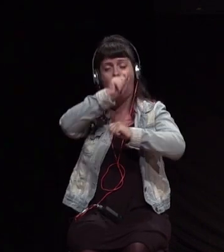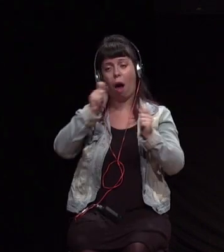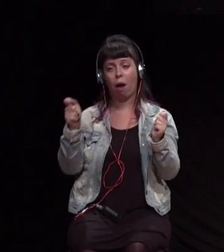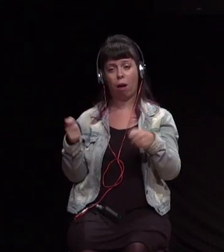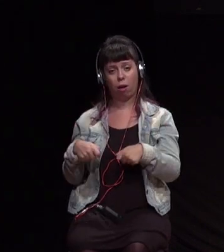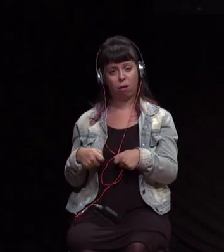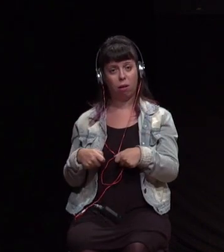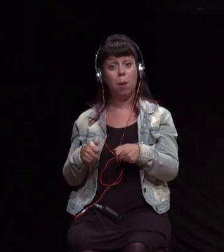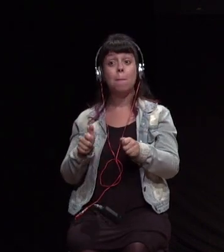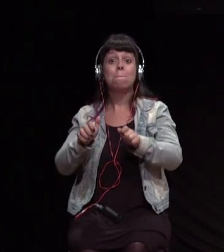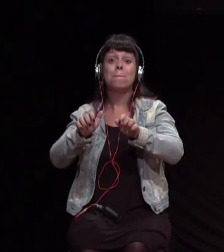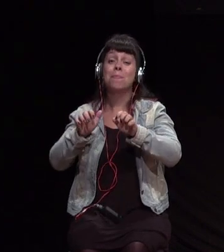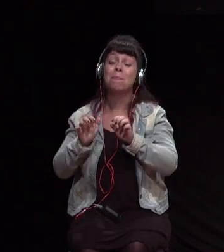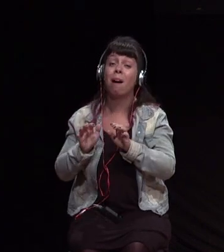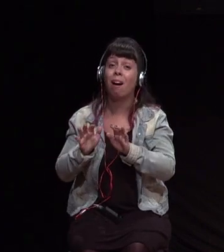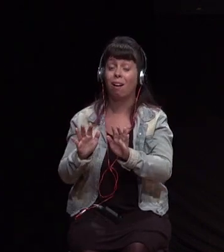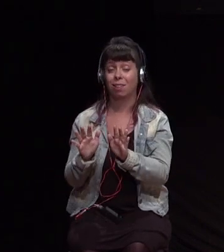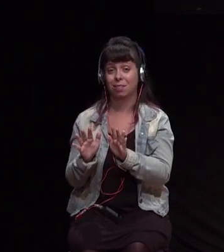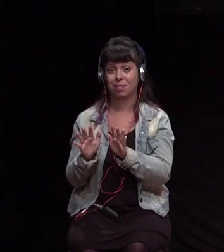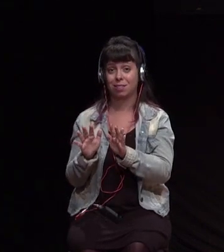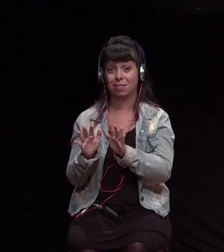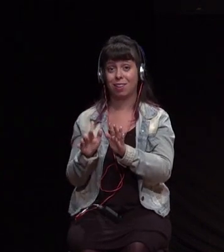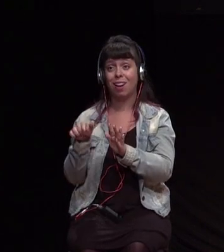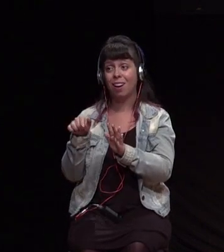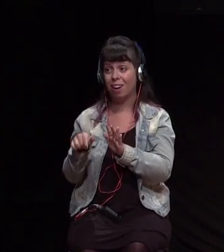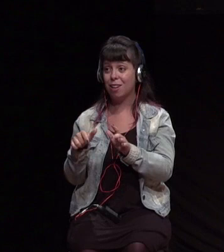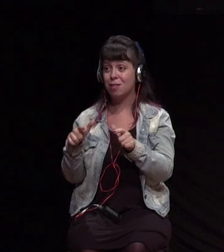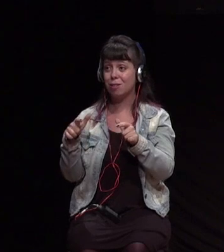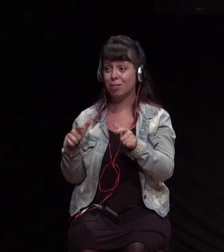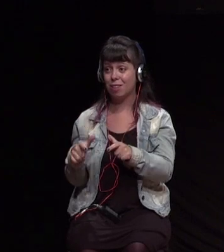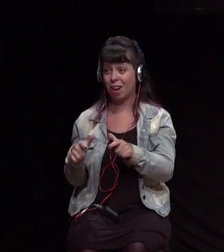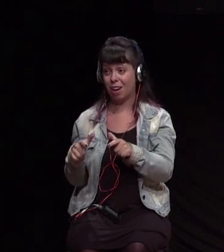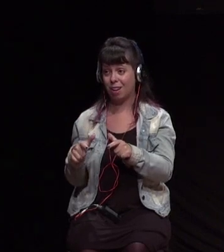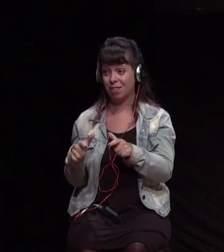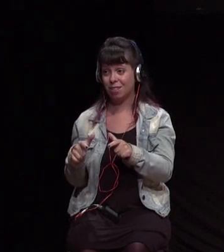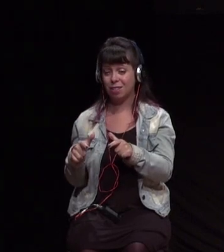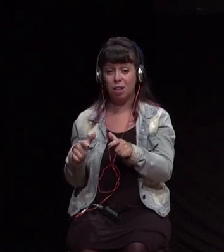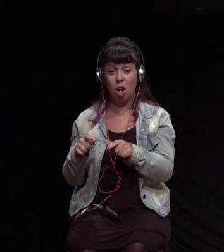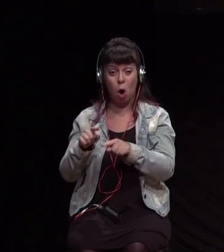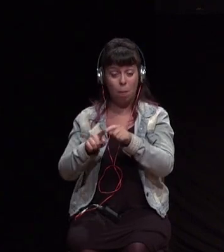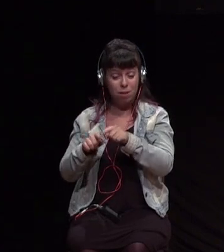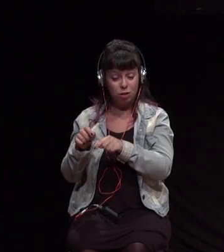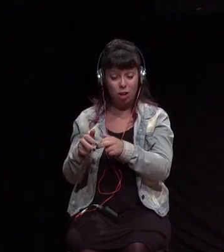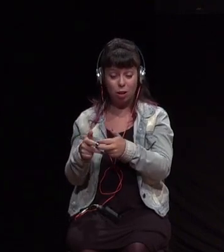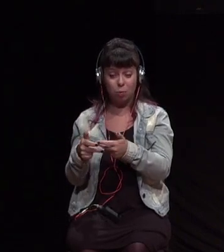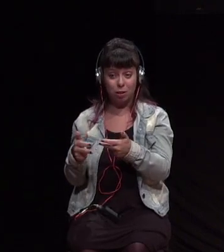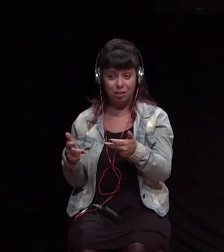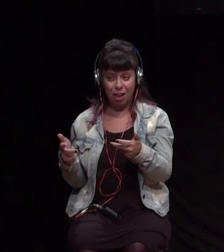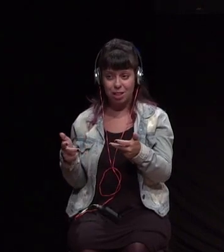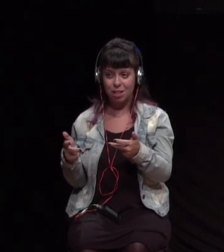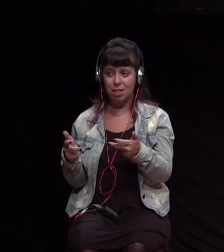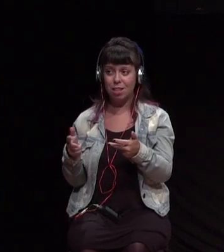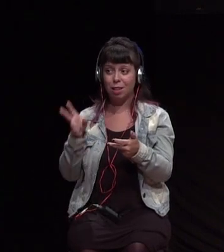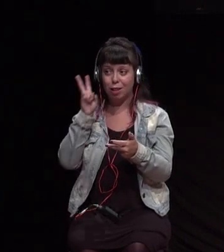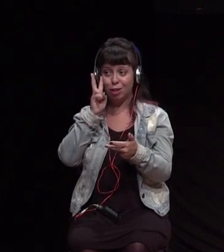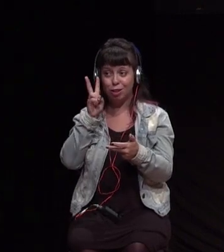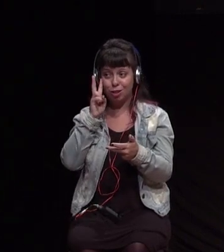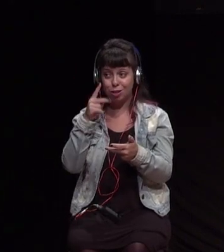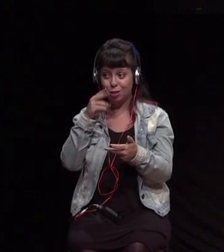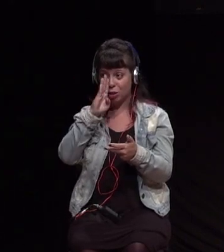where these objects and belongings become, their main story becomes a kind